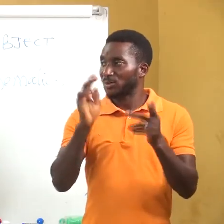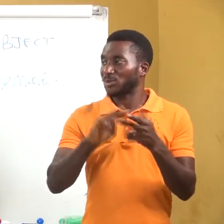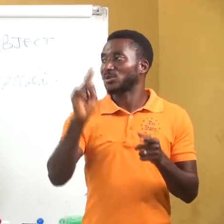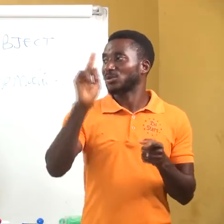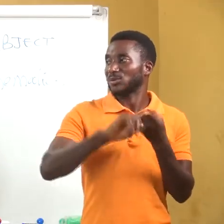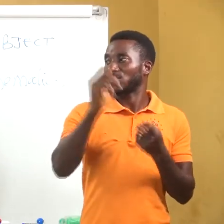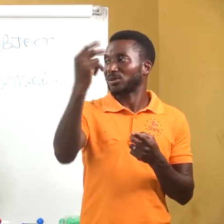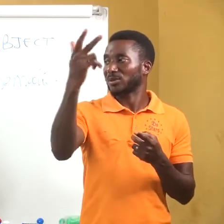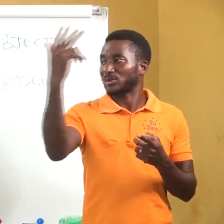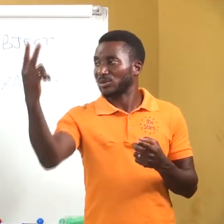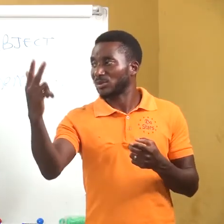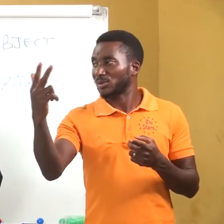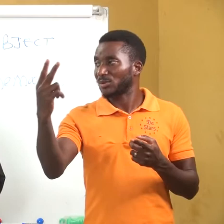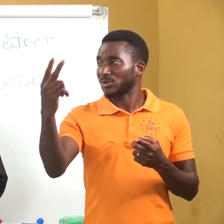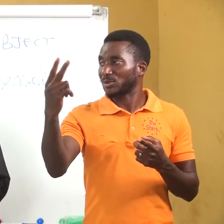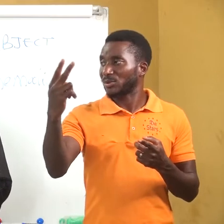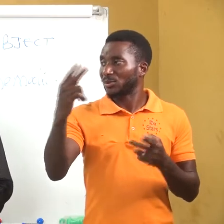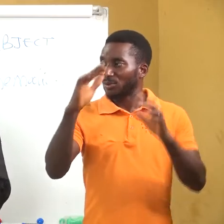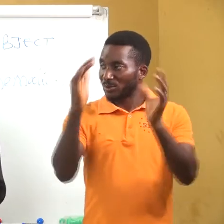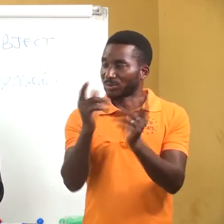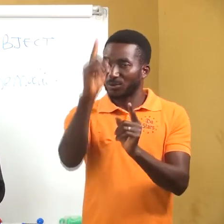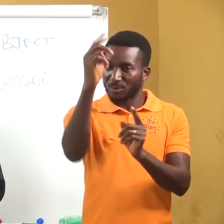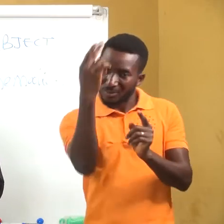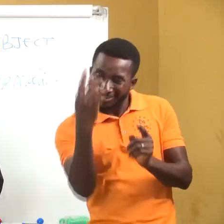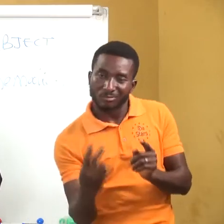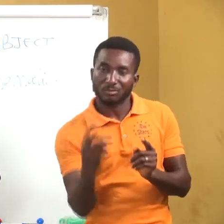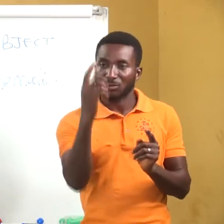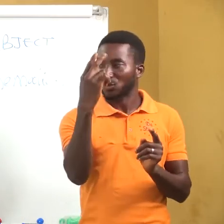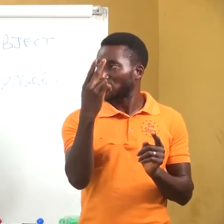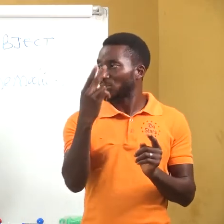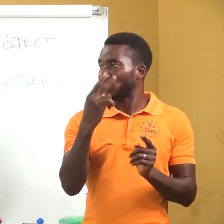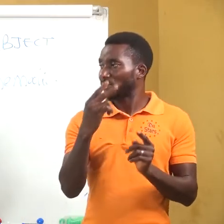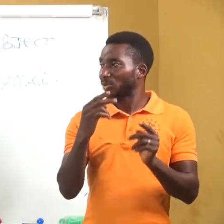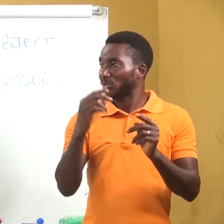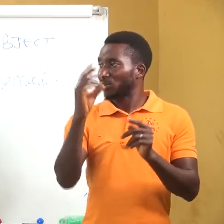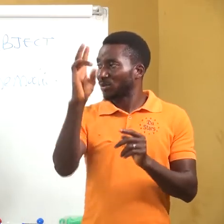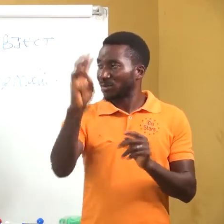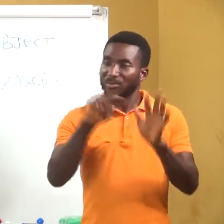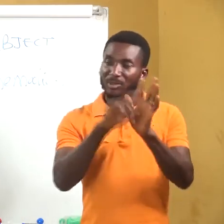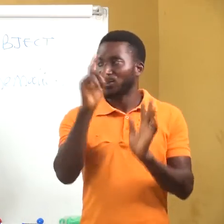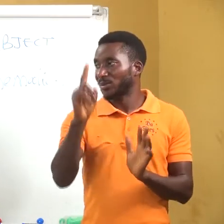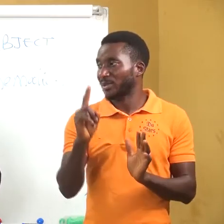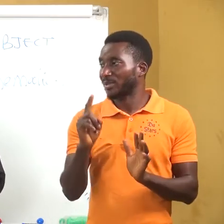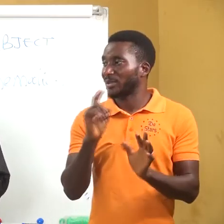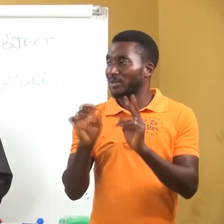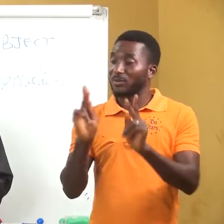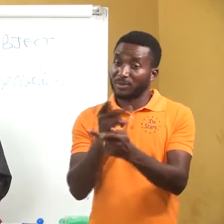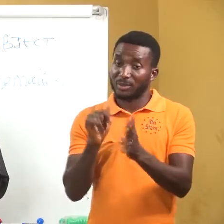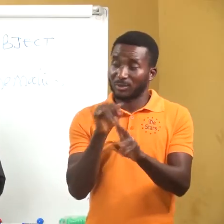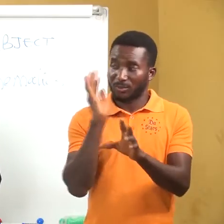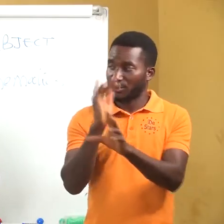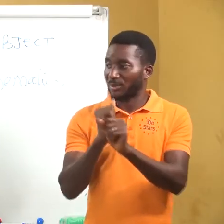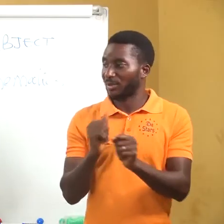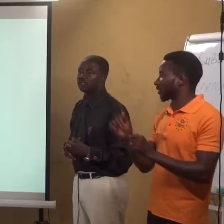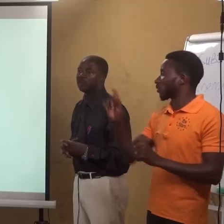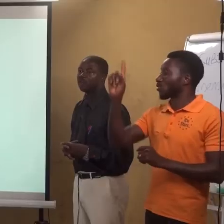over 64. Where do we get 64? 2 raised to the power 6 is 2 multiplying 2